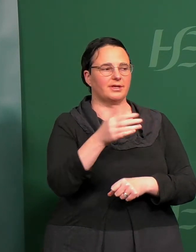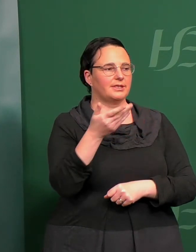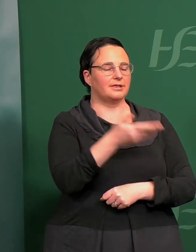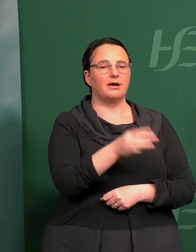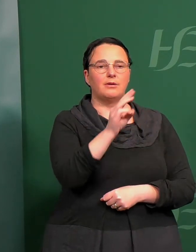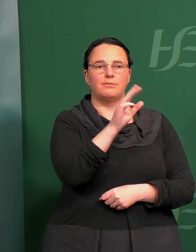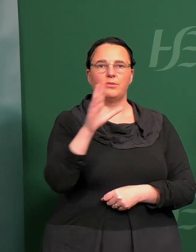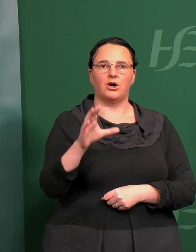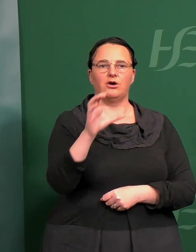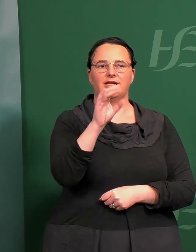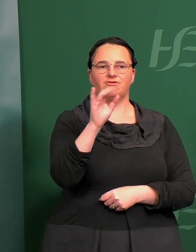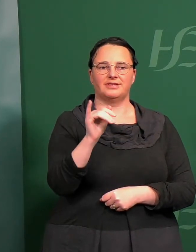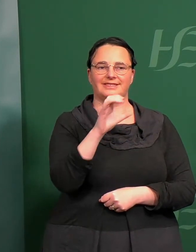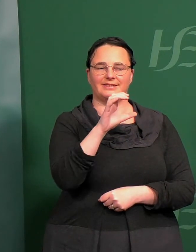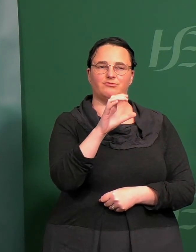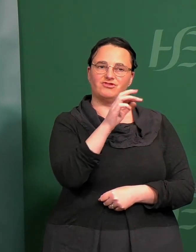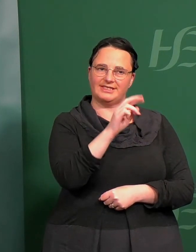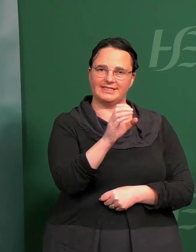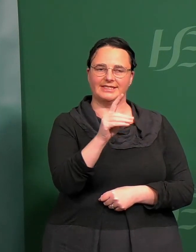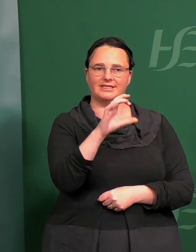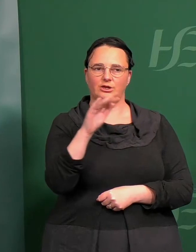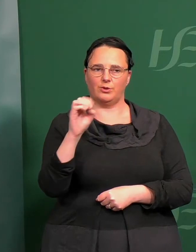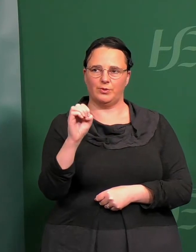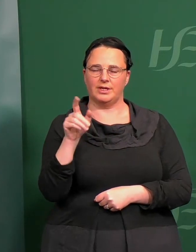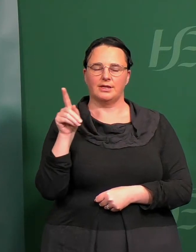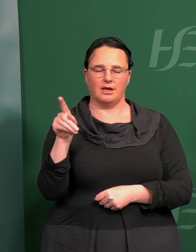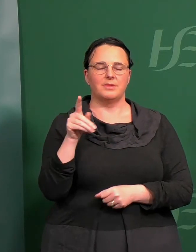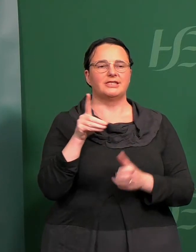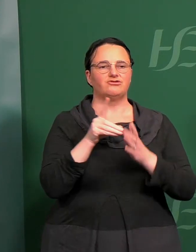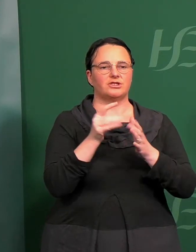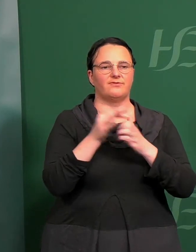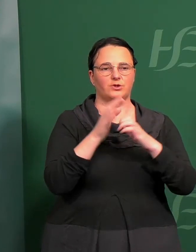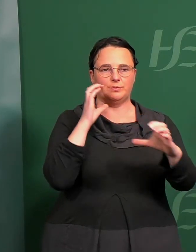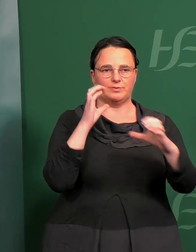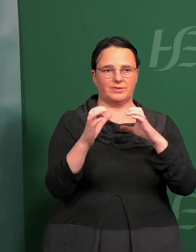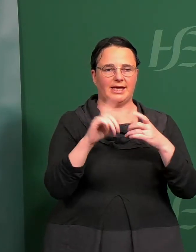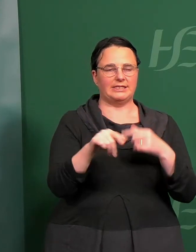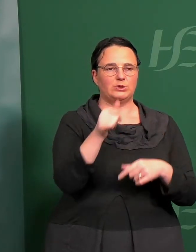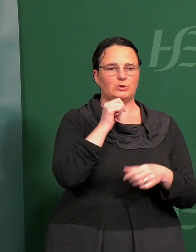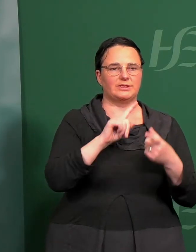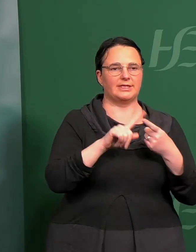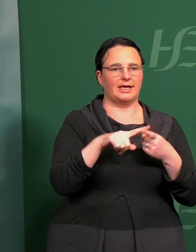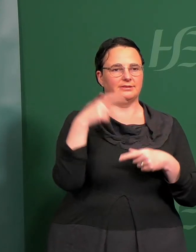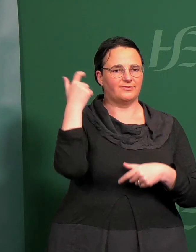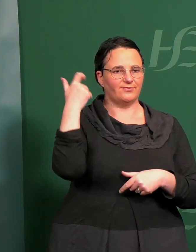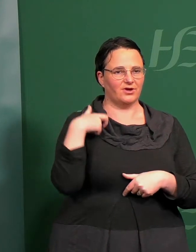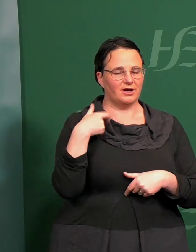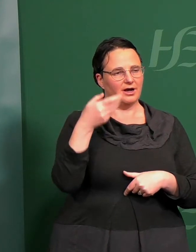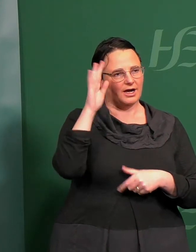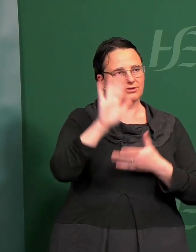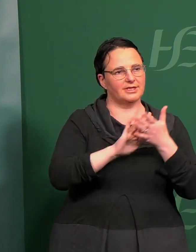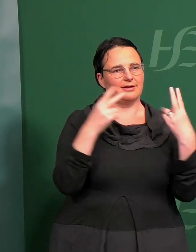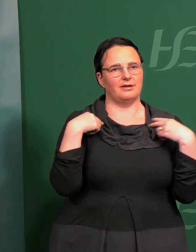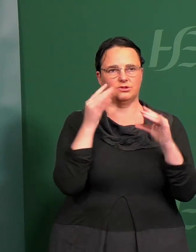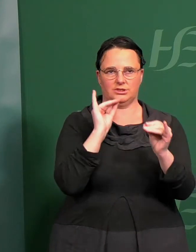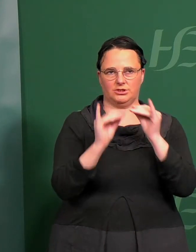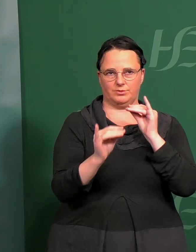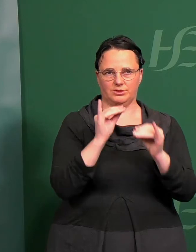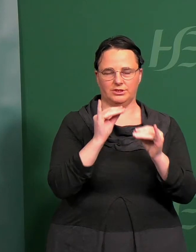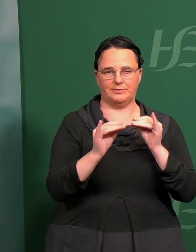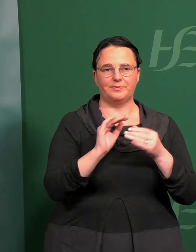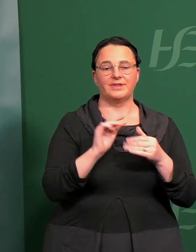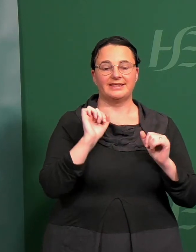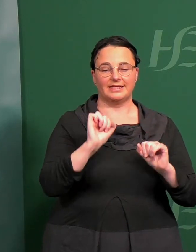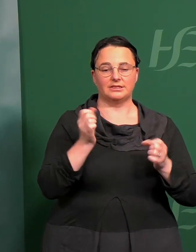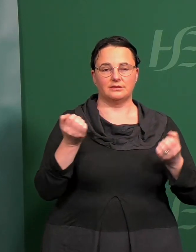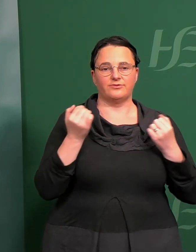Reid, CEO. And I'm Mark Brennock, National Director of Communications. And Susan and Bernie are our Irish Sign Language interpreters. This briefing is